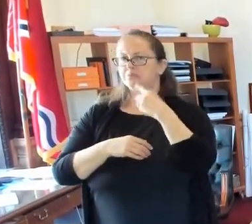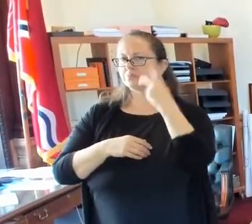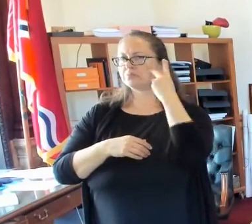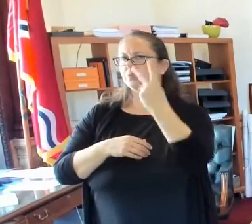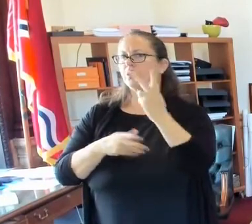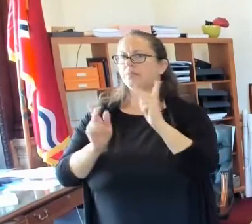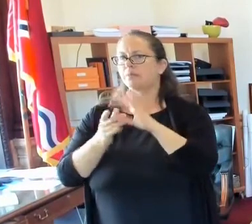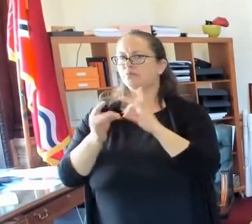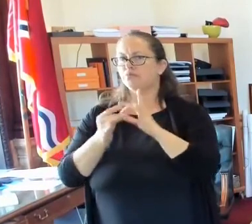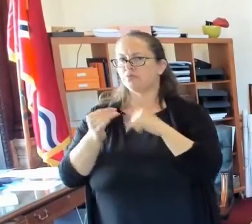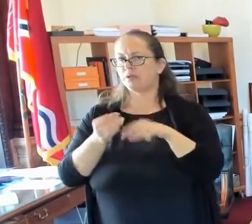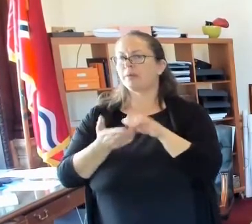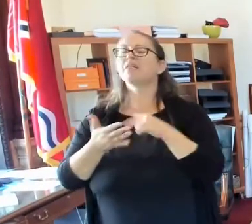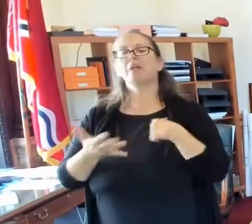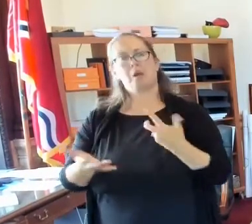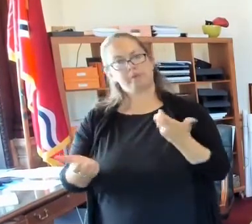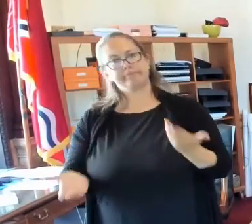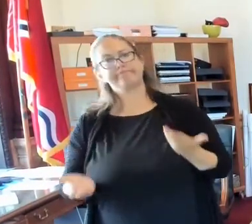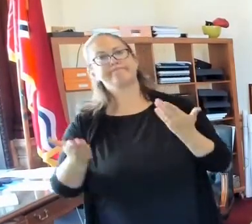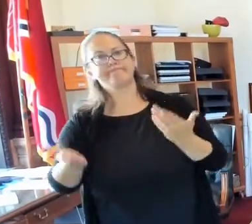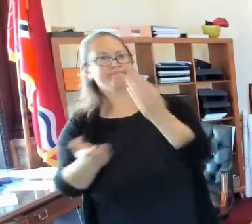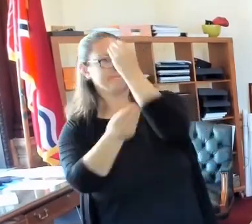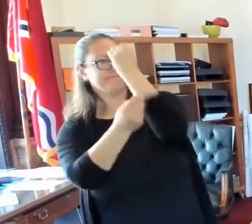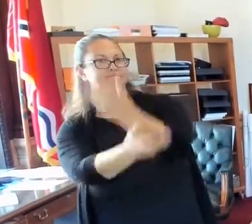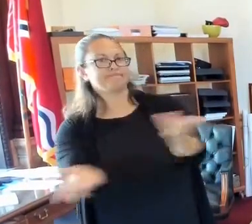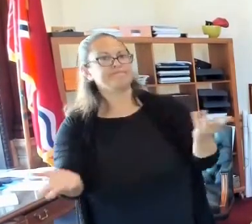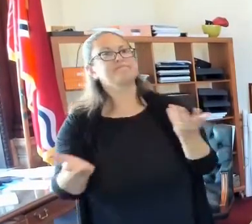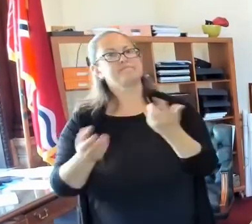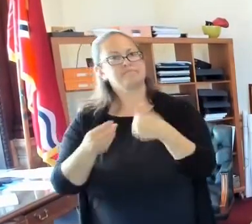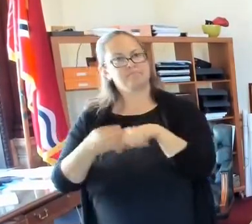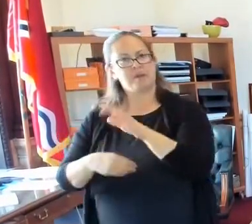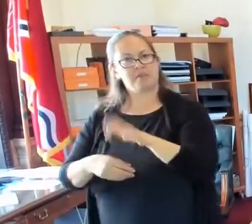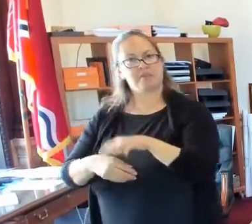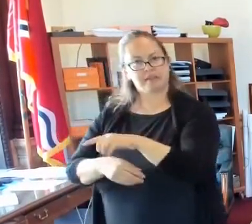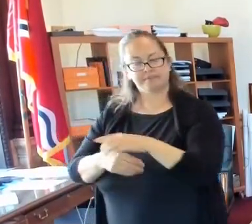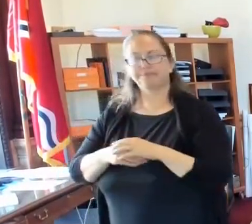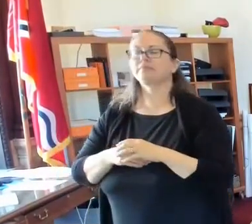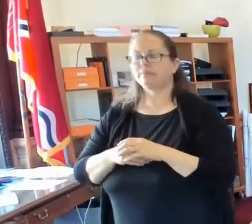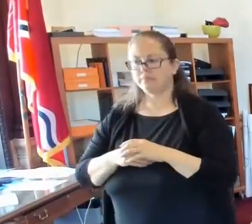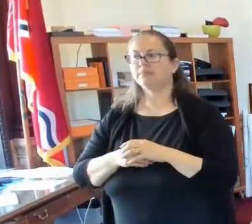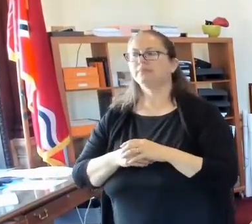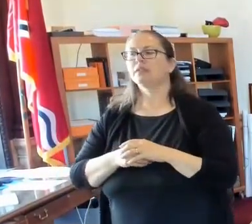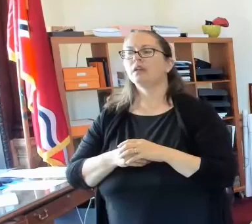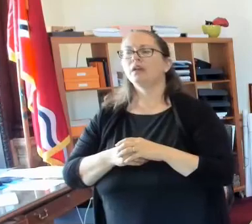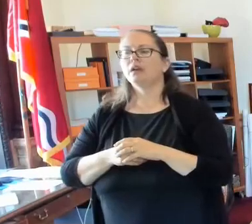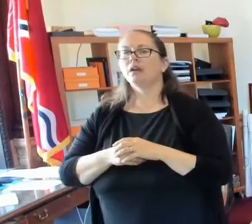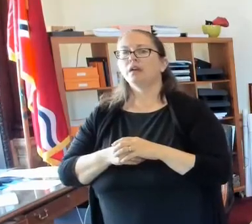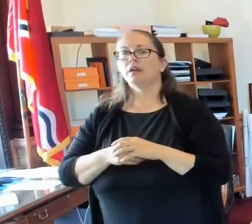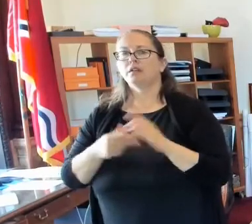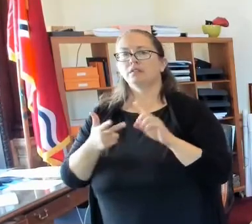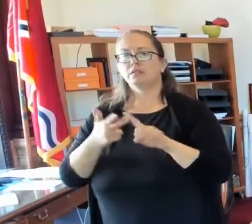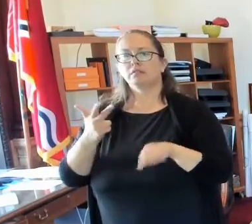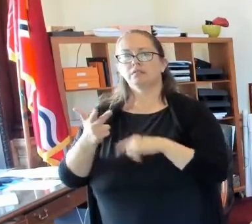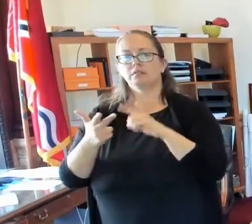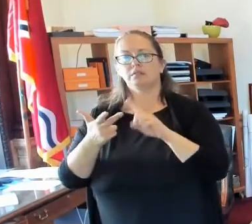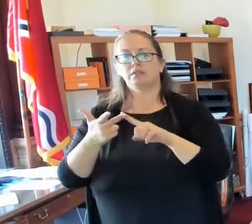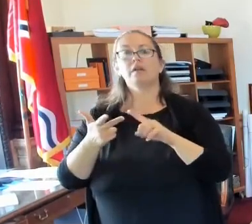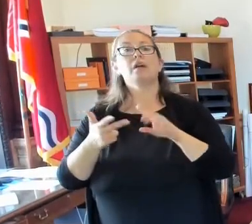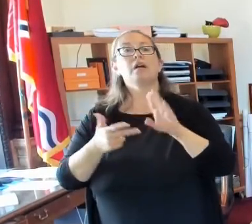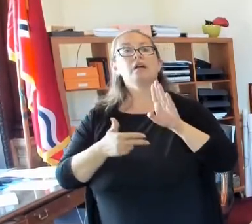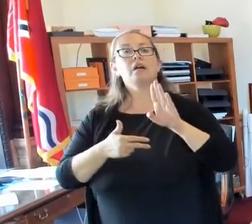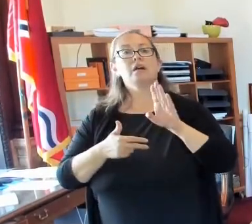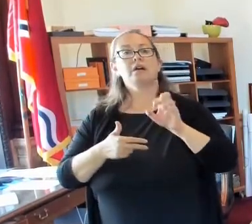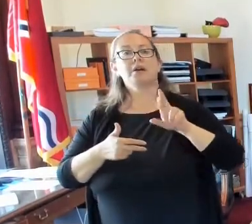wanted to bring that to your attention. Now, the Board of Estimate and Apportionment, we just finished